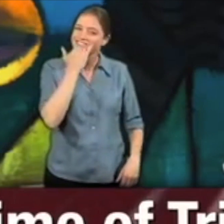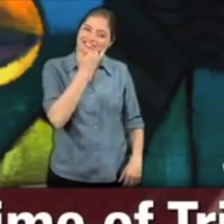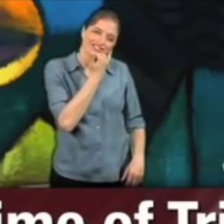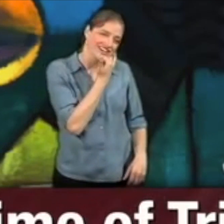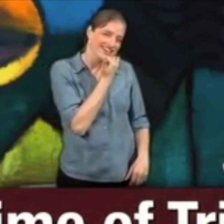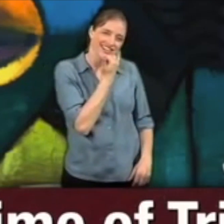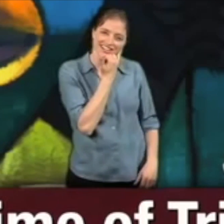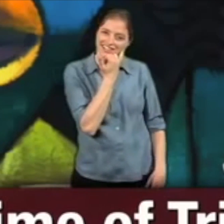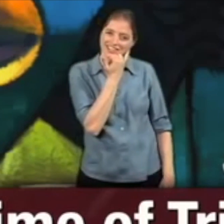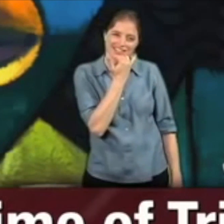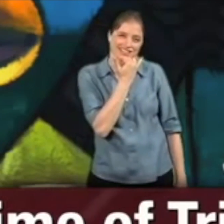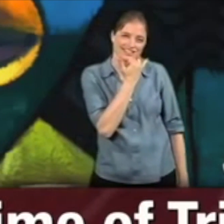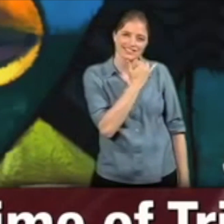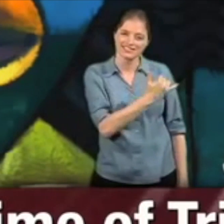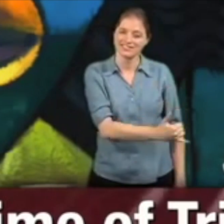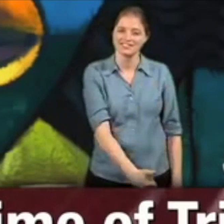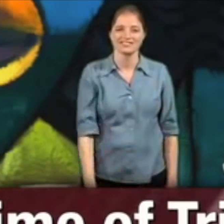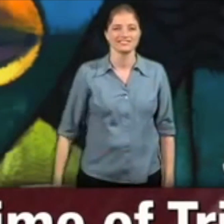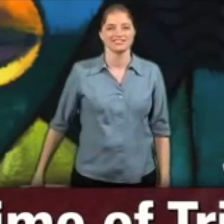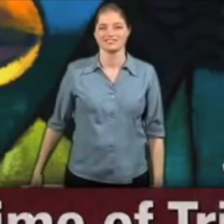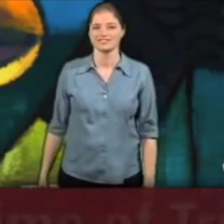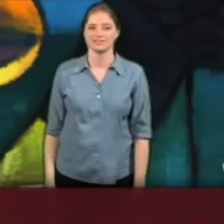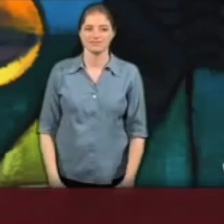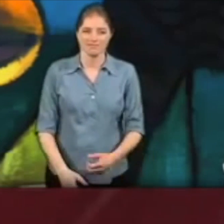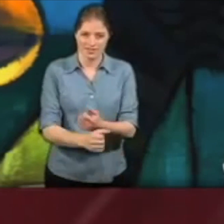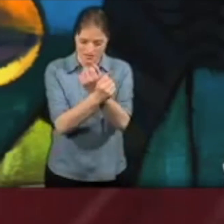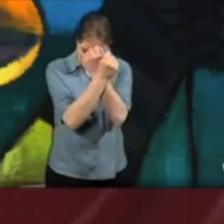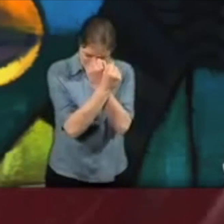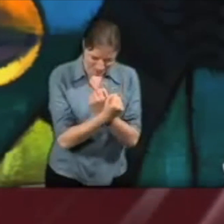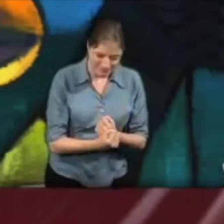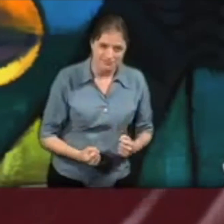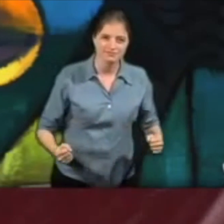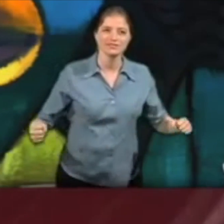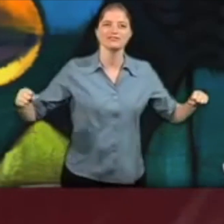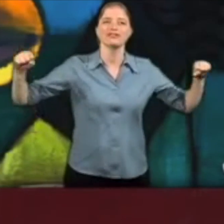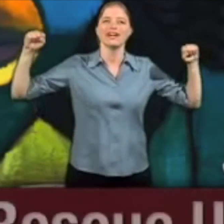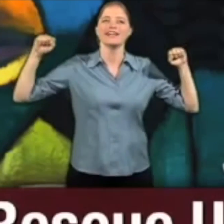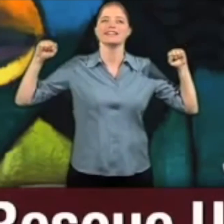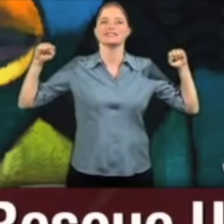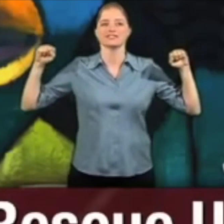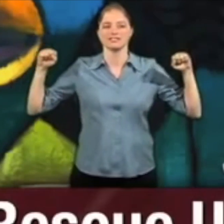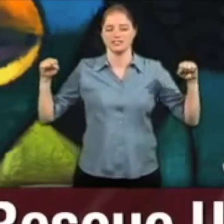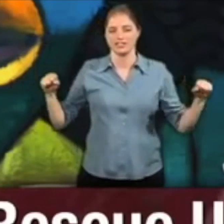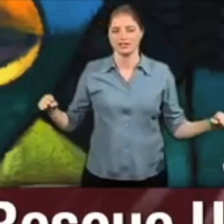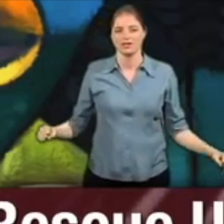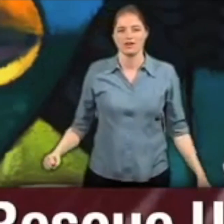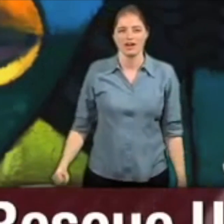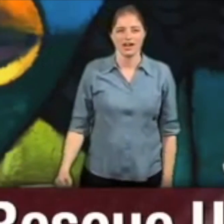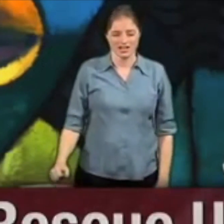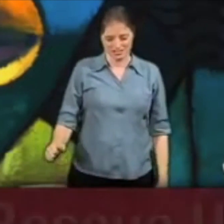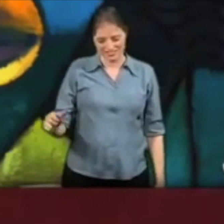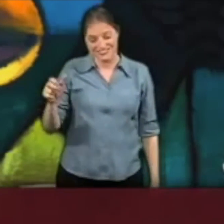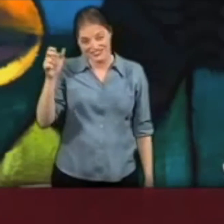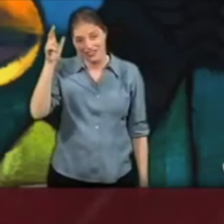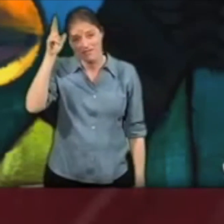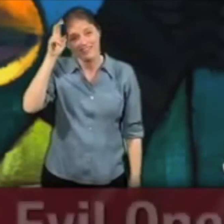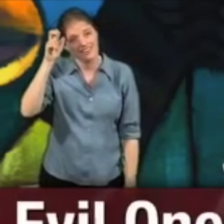of trial, but rescue us from the